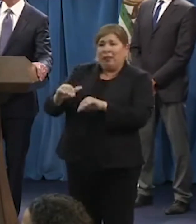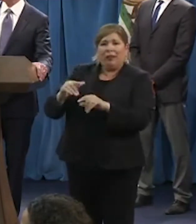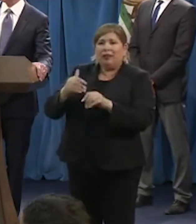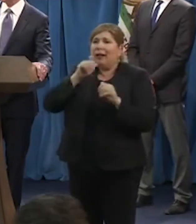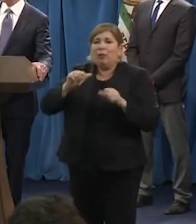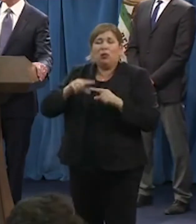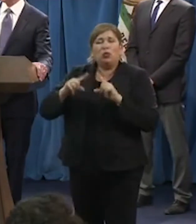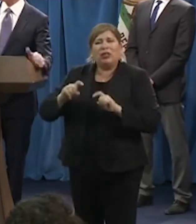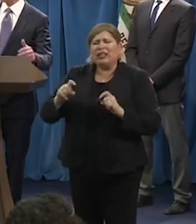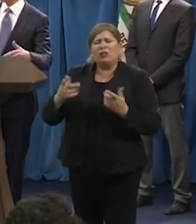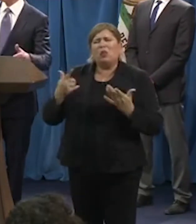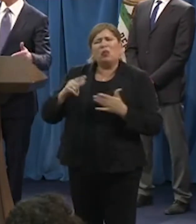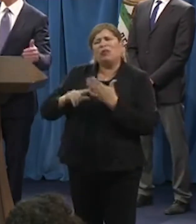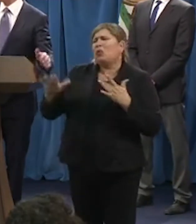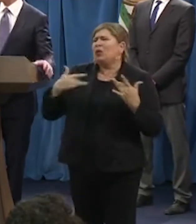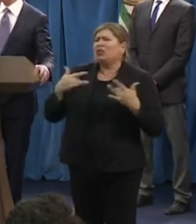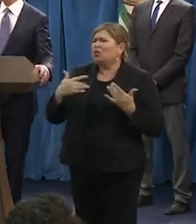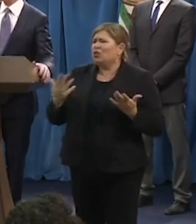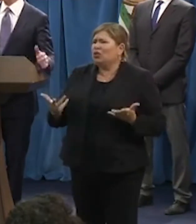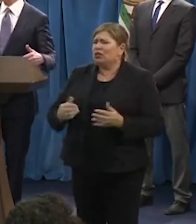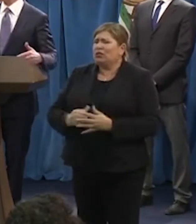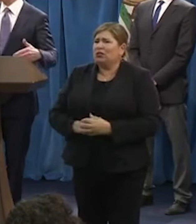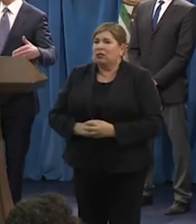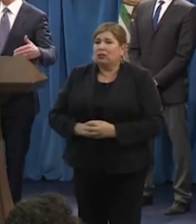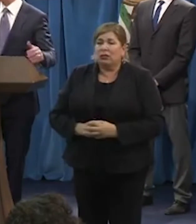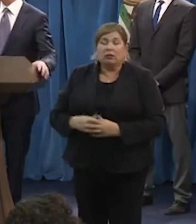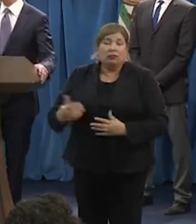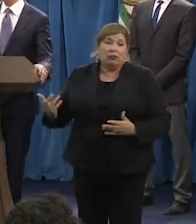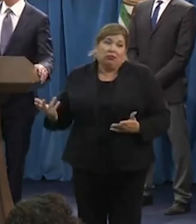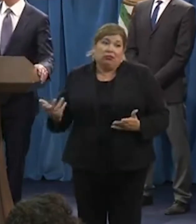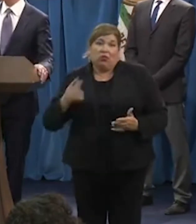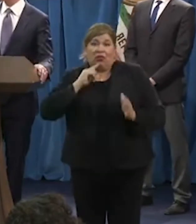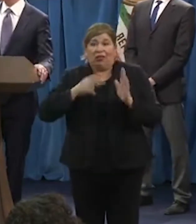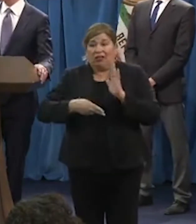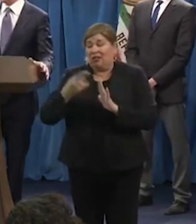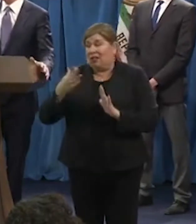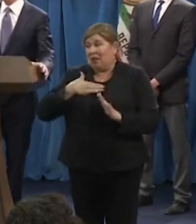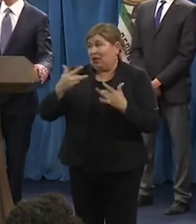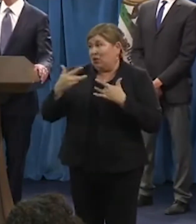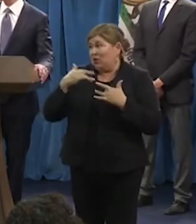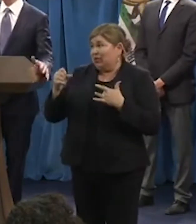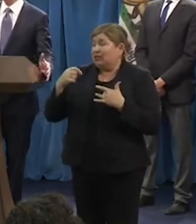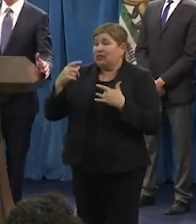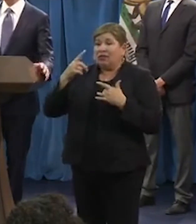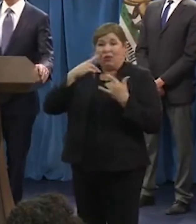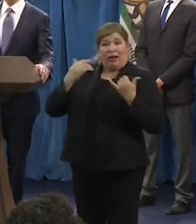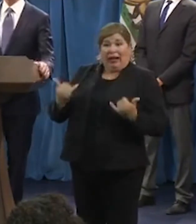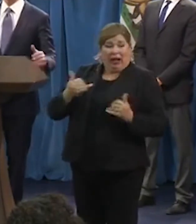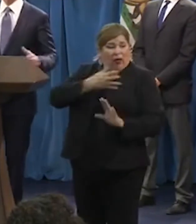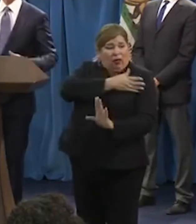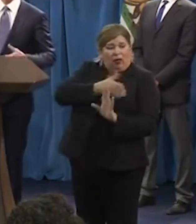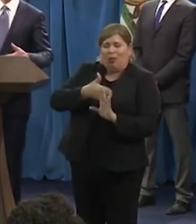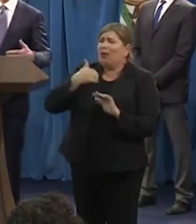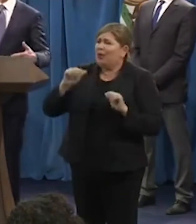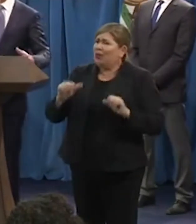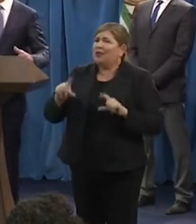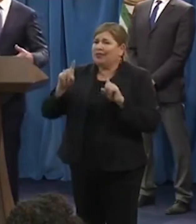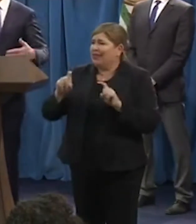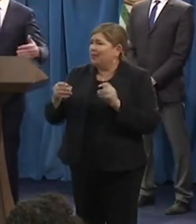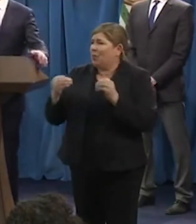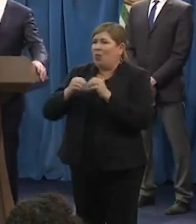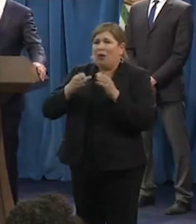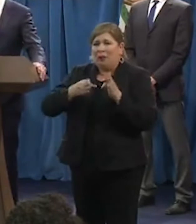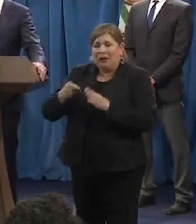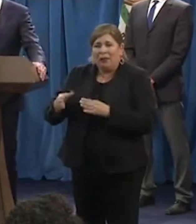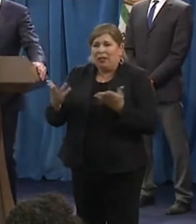this? My greater concern is we could be testing a lot more people in the aggregate, and obviously it's our intention